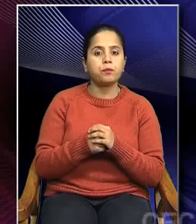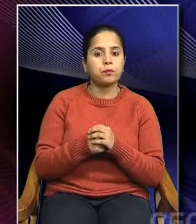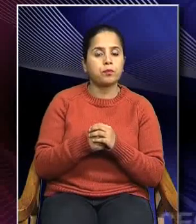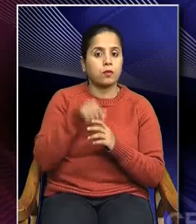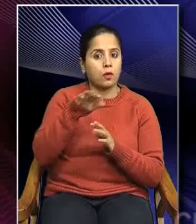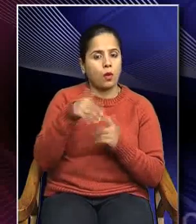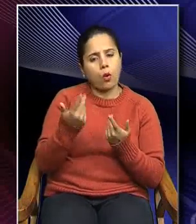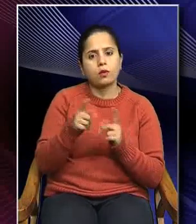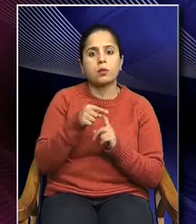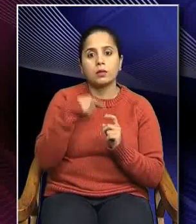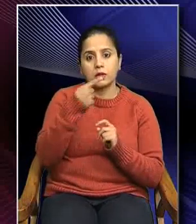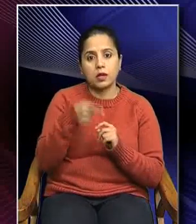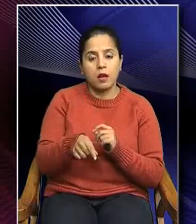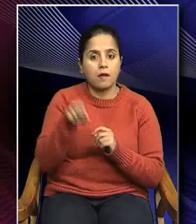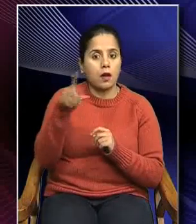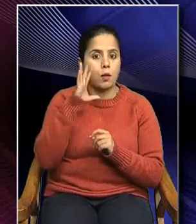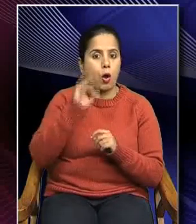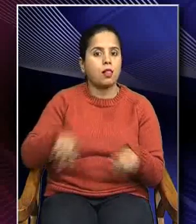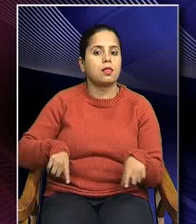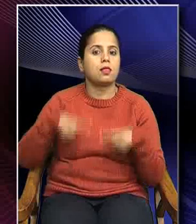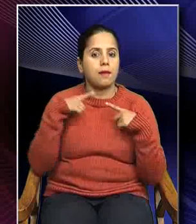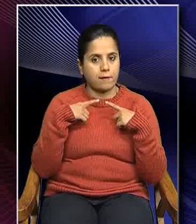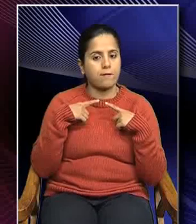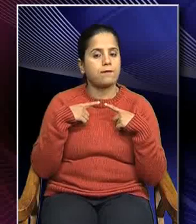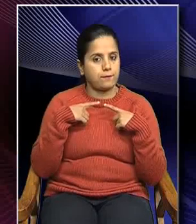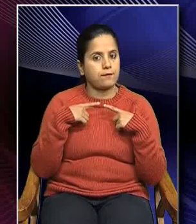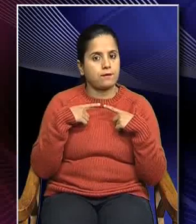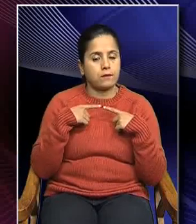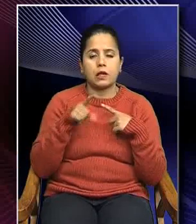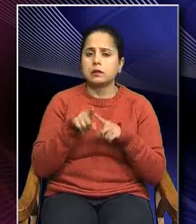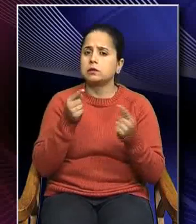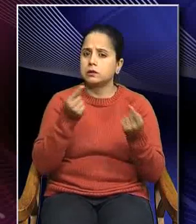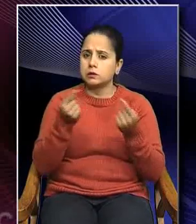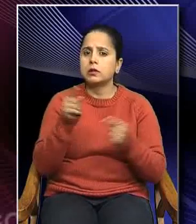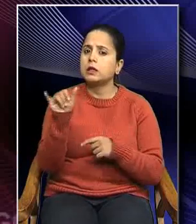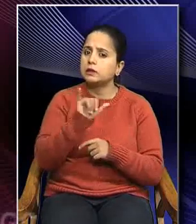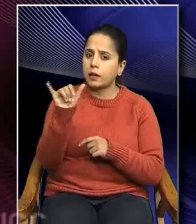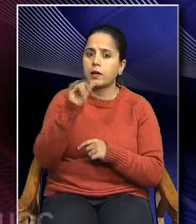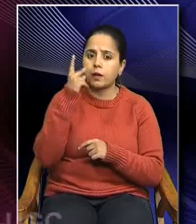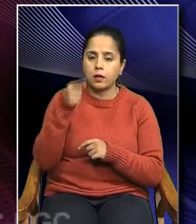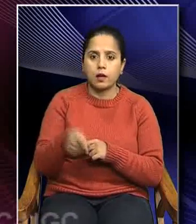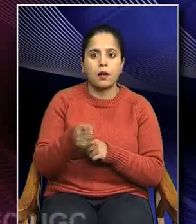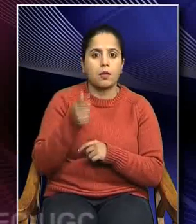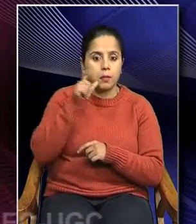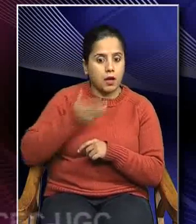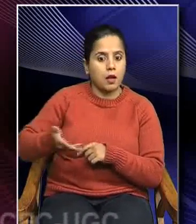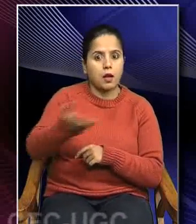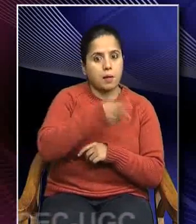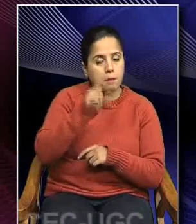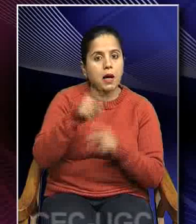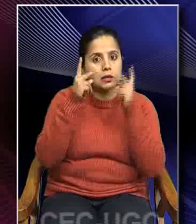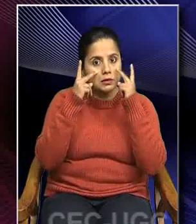even say vitality of life, right? Similarly, mankind must also be